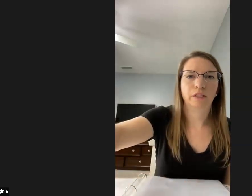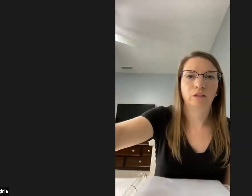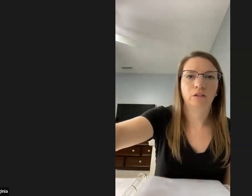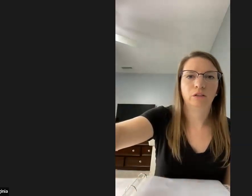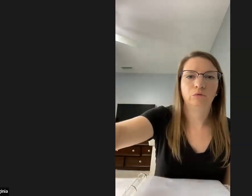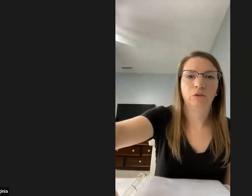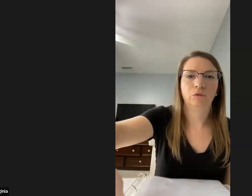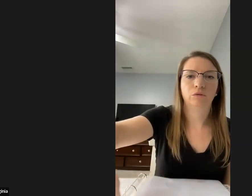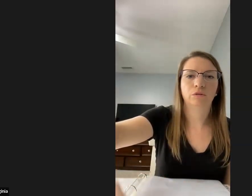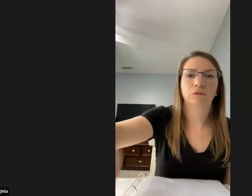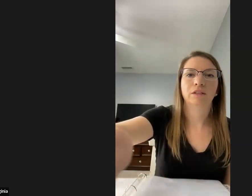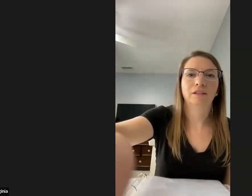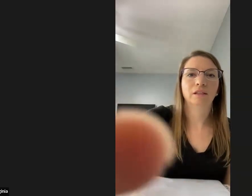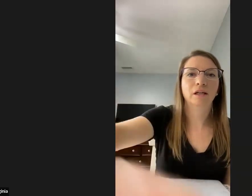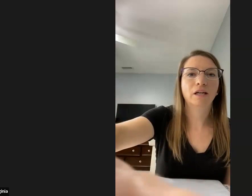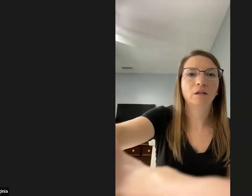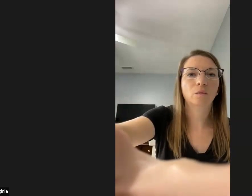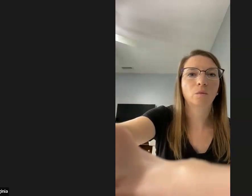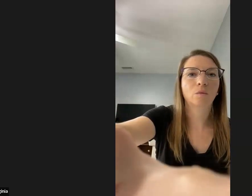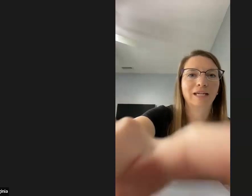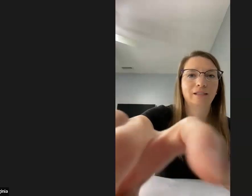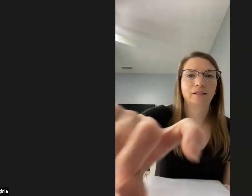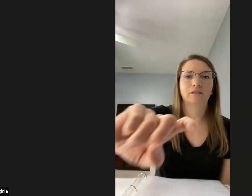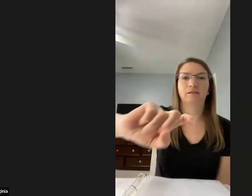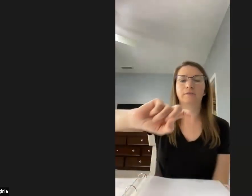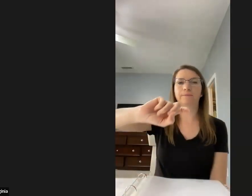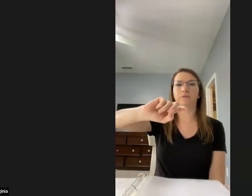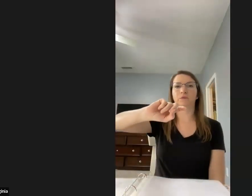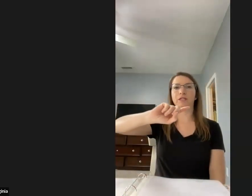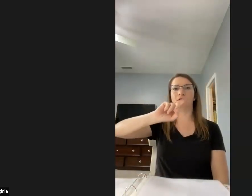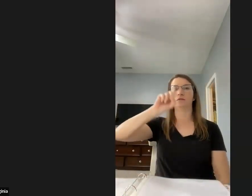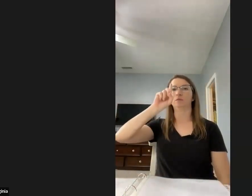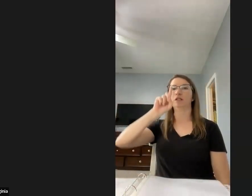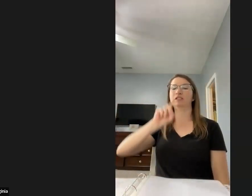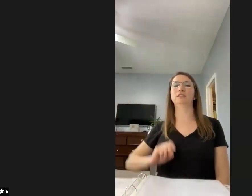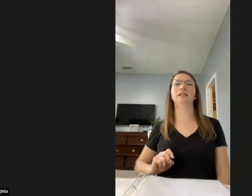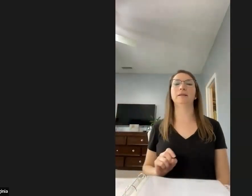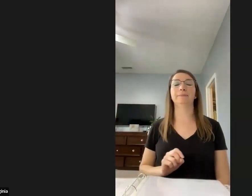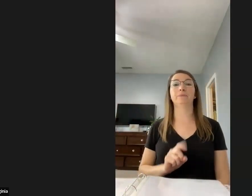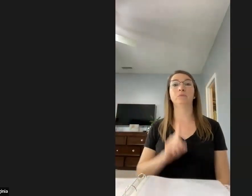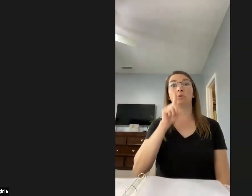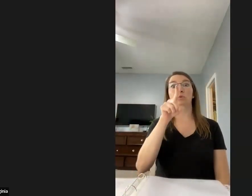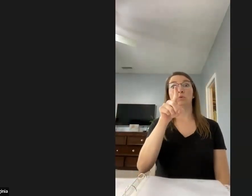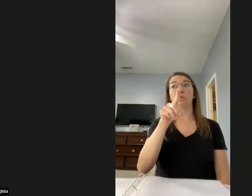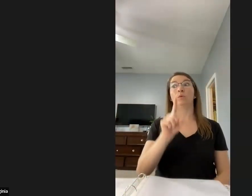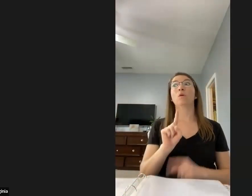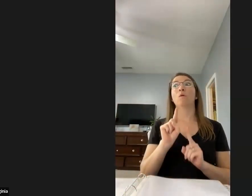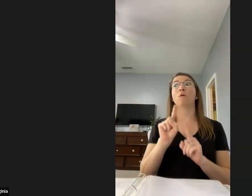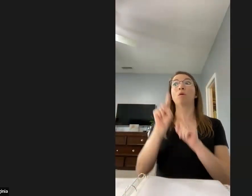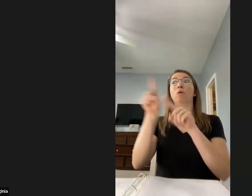Where do you go? Not quite. Okay, so watch this again.